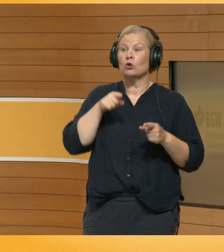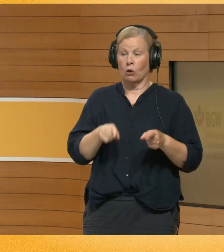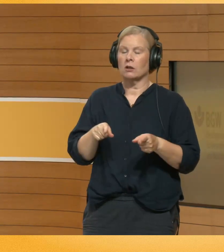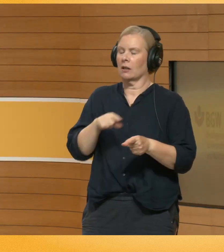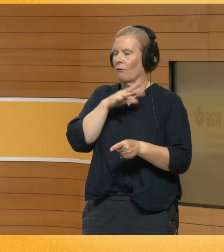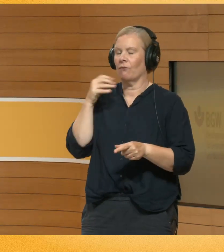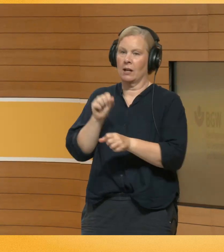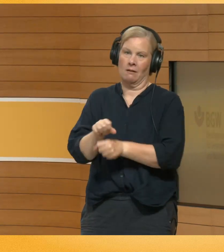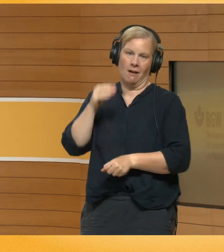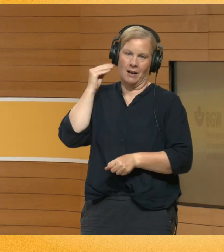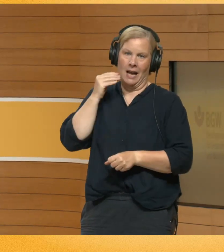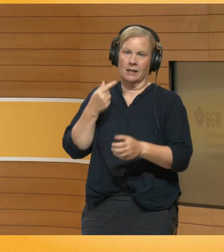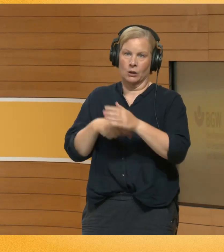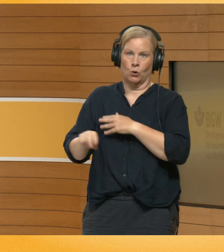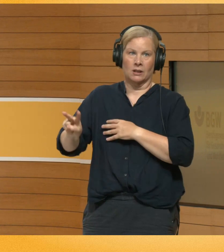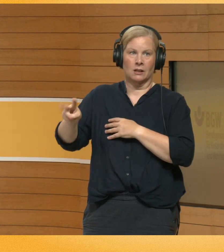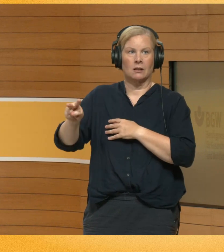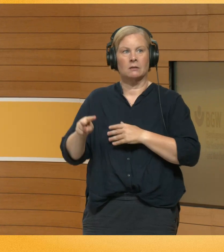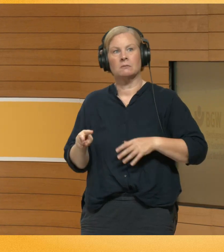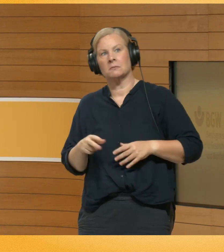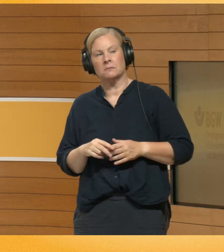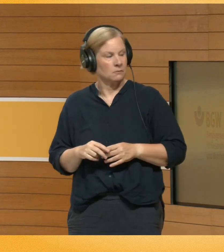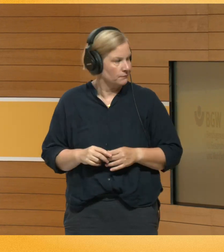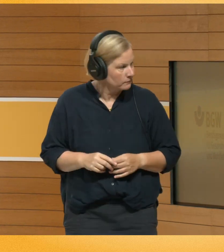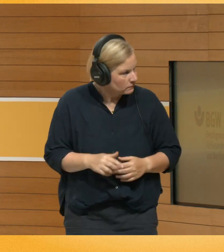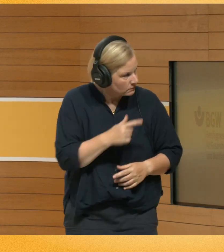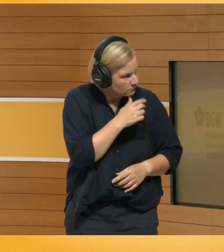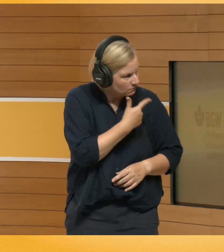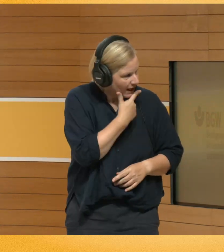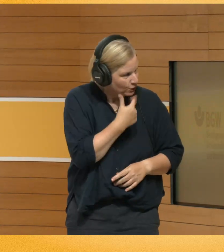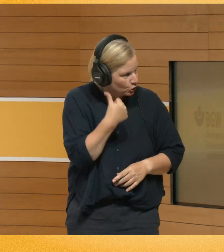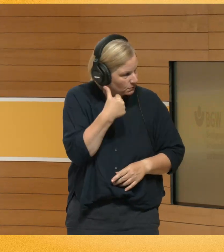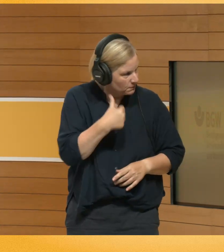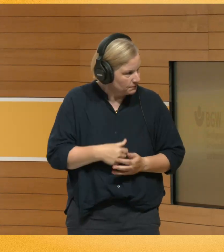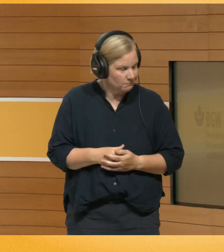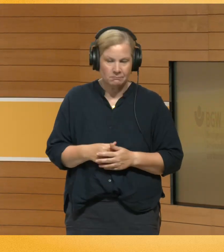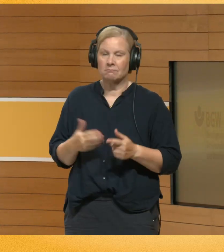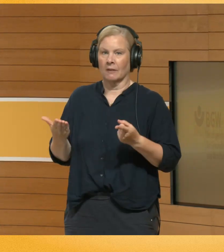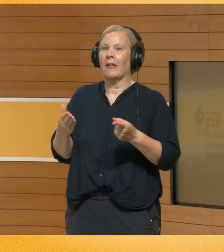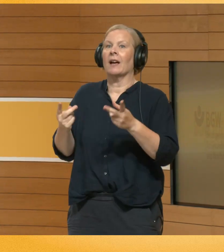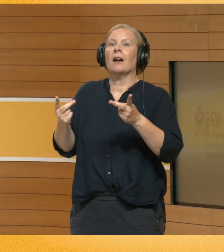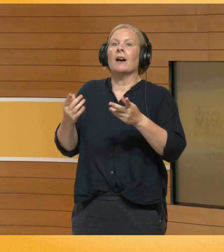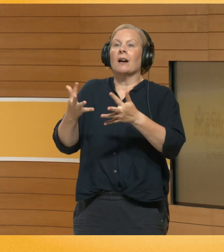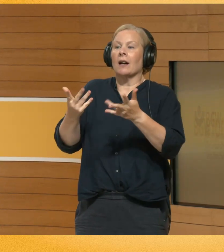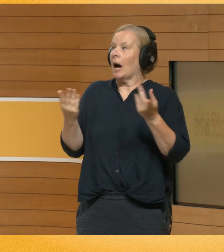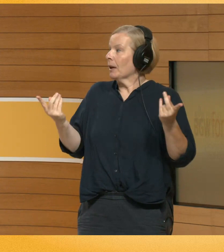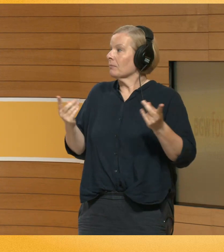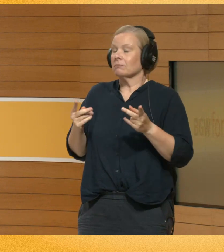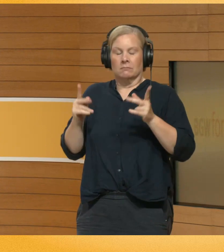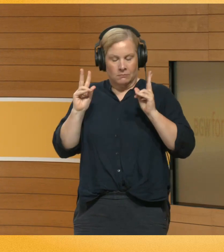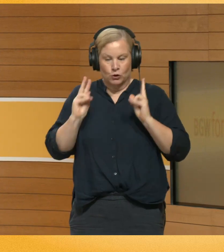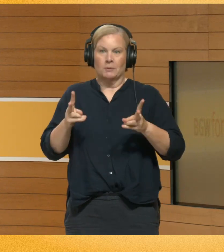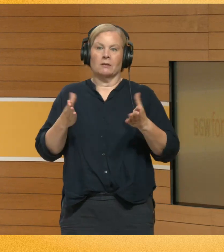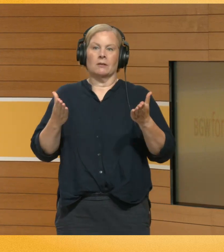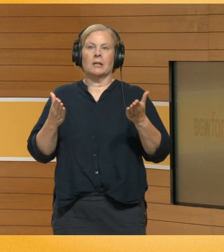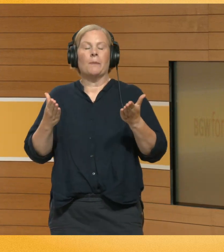digital approaches, drones delivering medication. You said it's the first in the world, but I think in